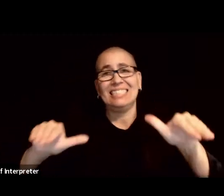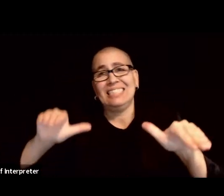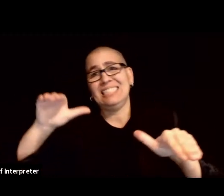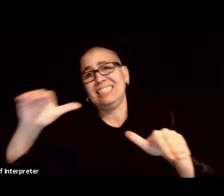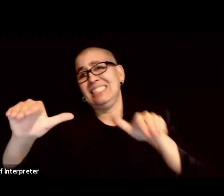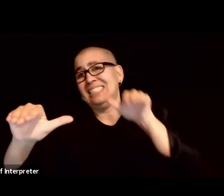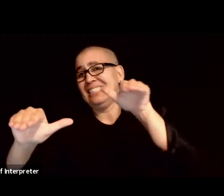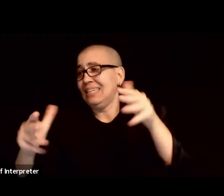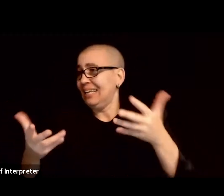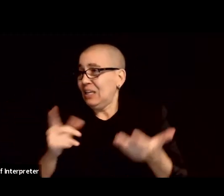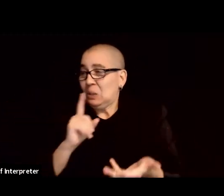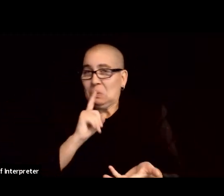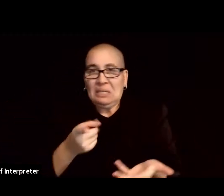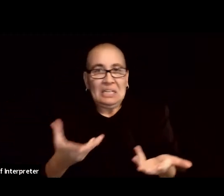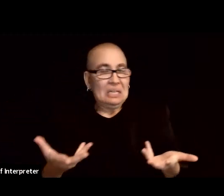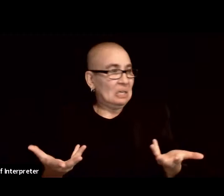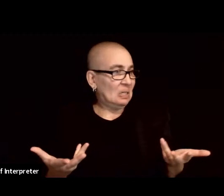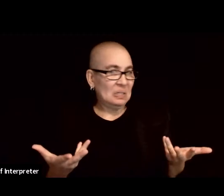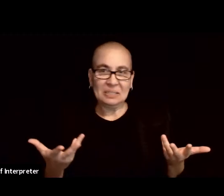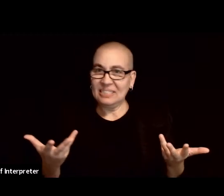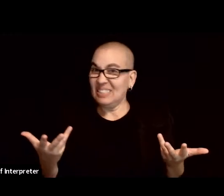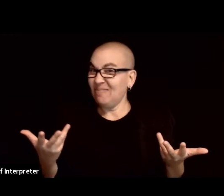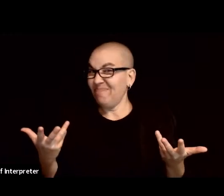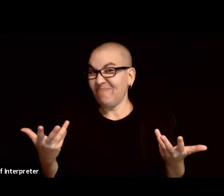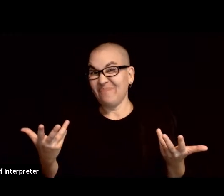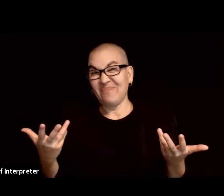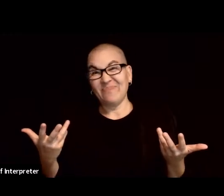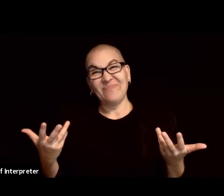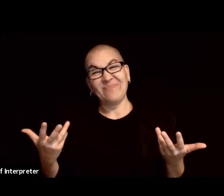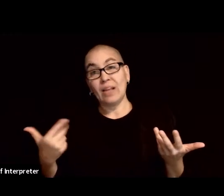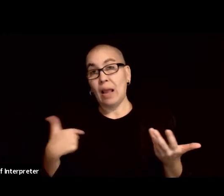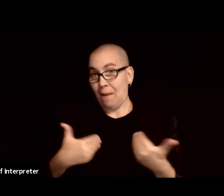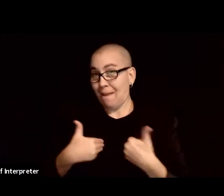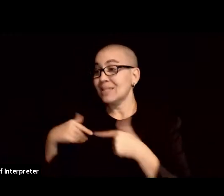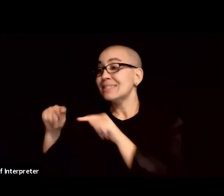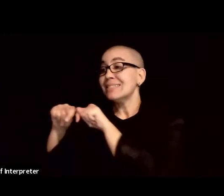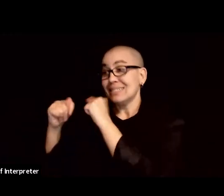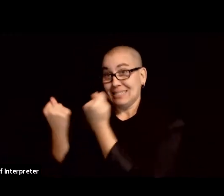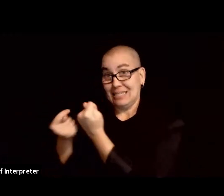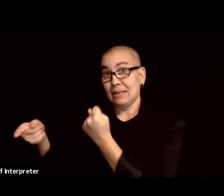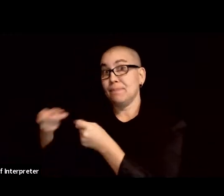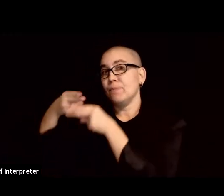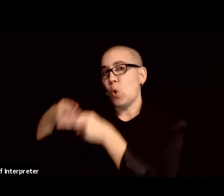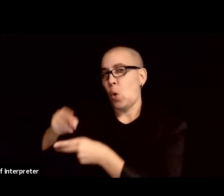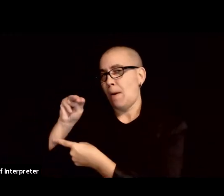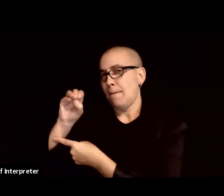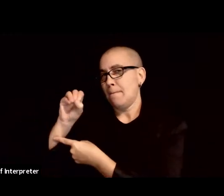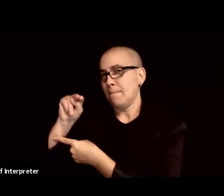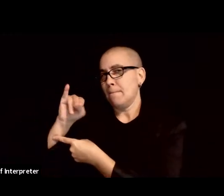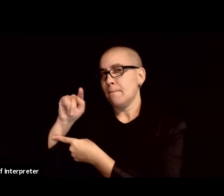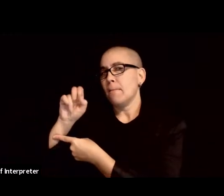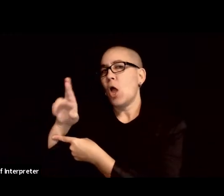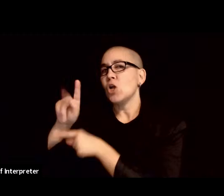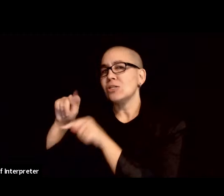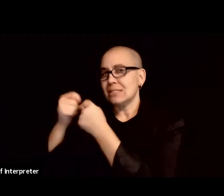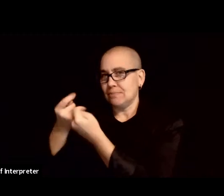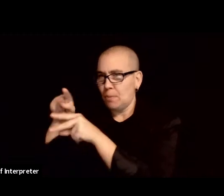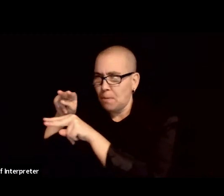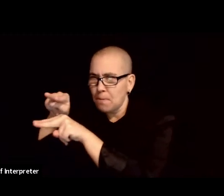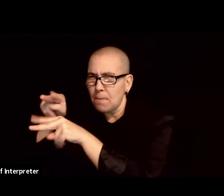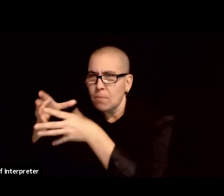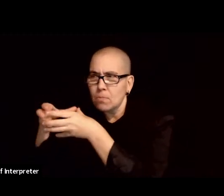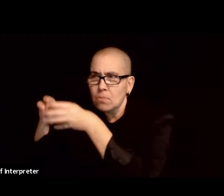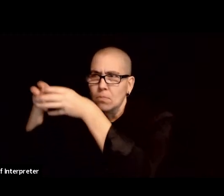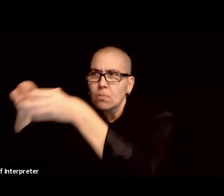look at those gathering guidance limits in the light of the viral transmission. So we're continuing to just